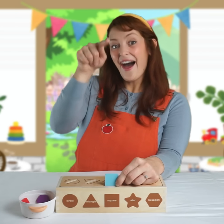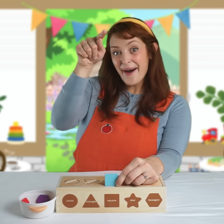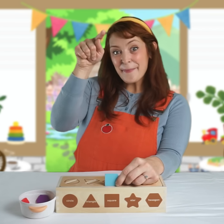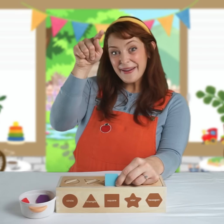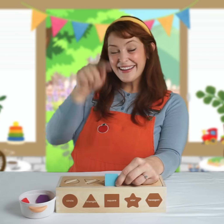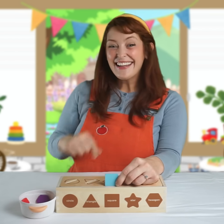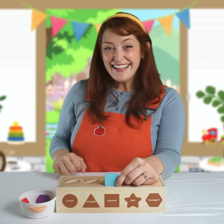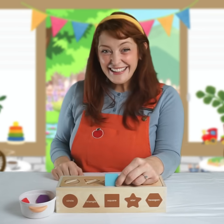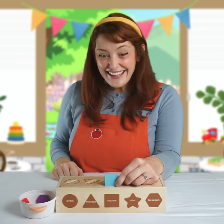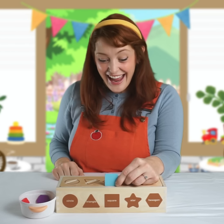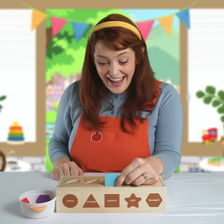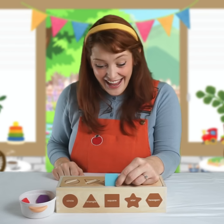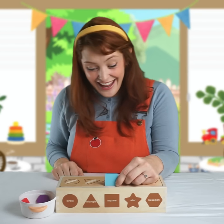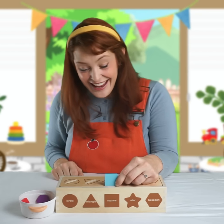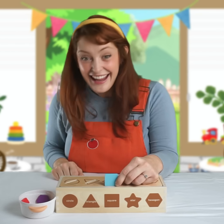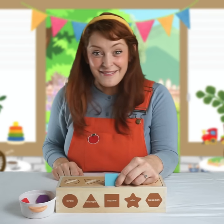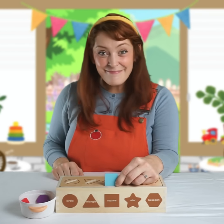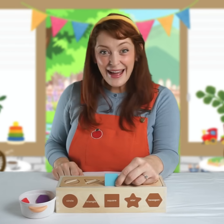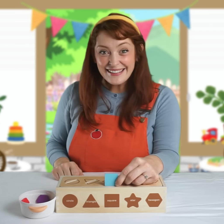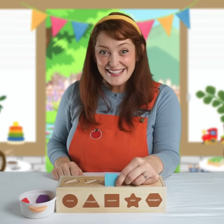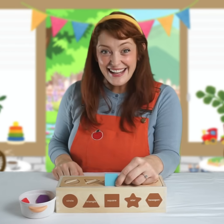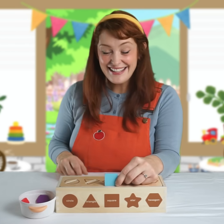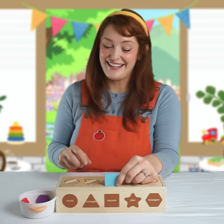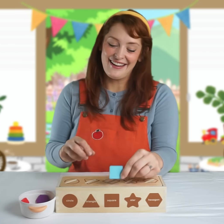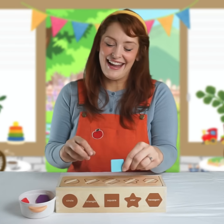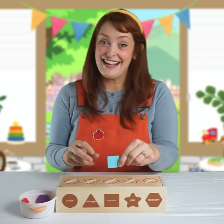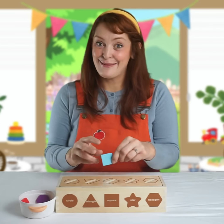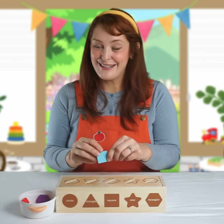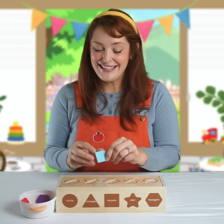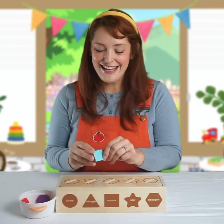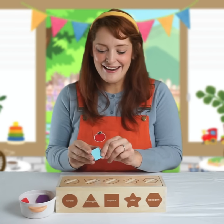up. Yay! It matches. Okay, let's put it in.